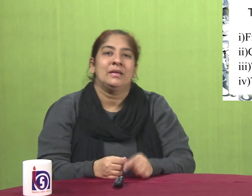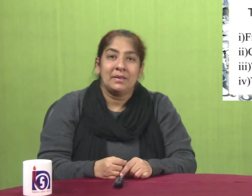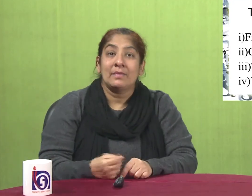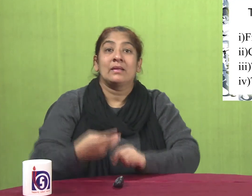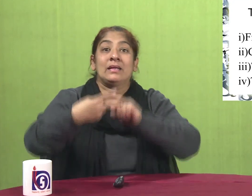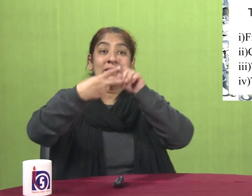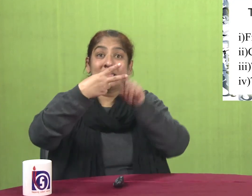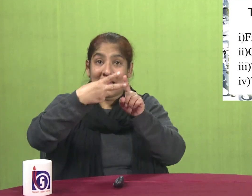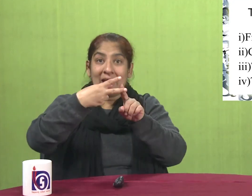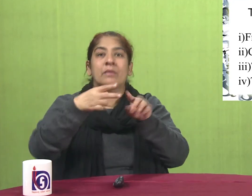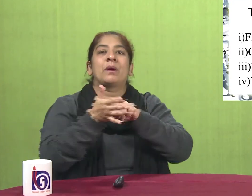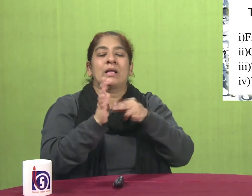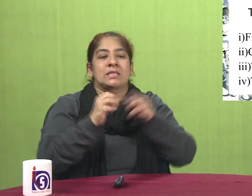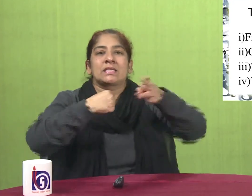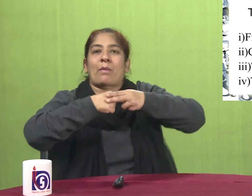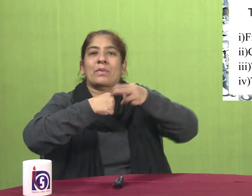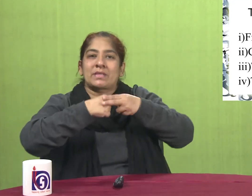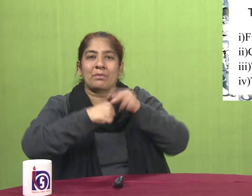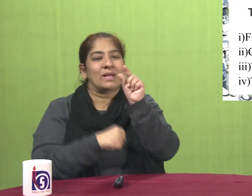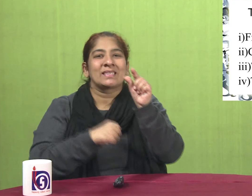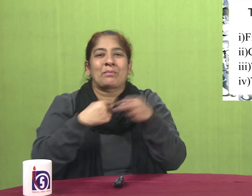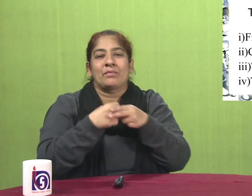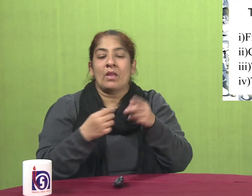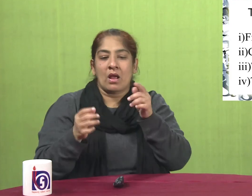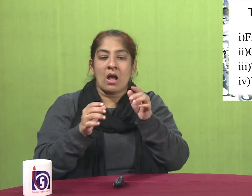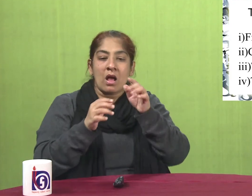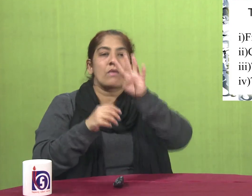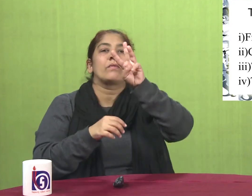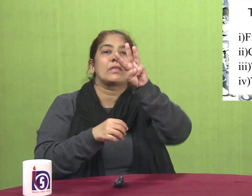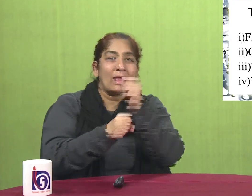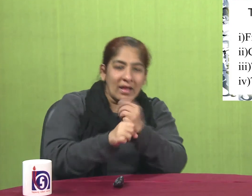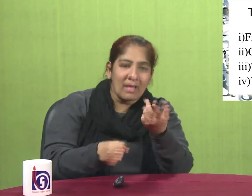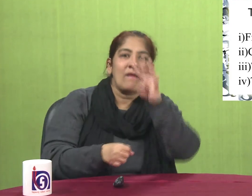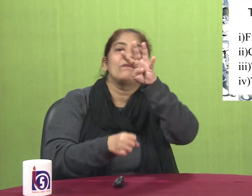like landlines. Second is cellular services.